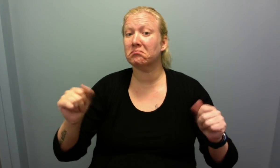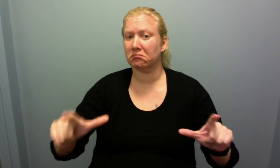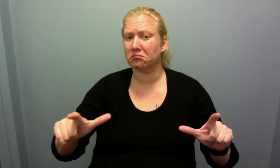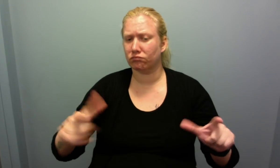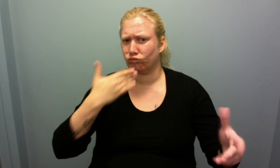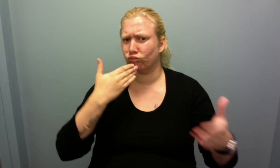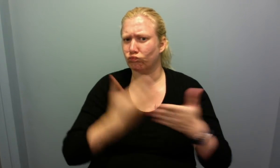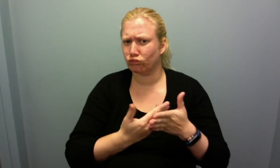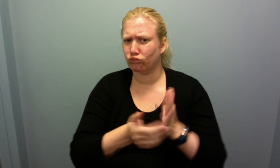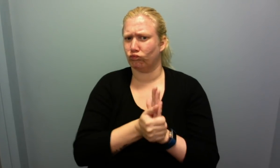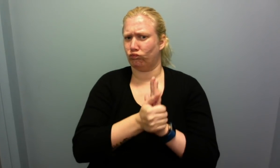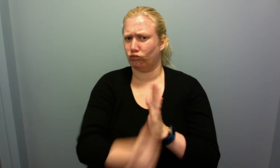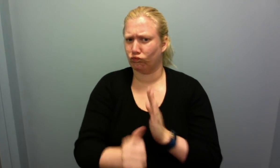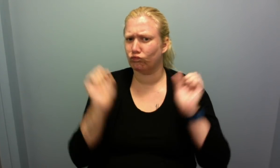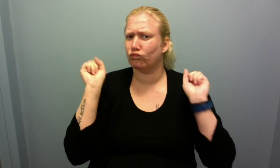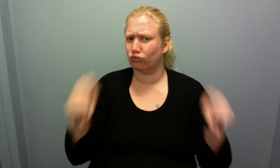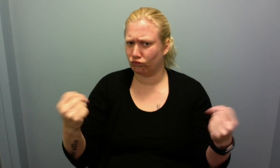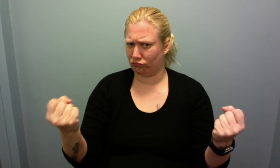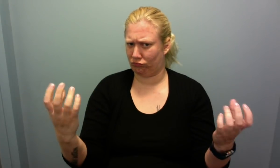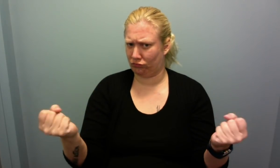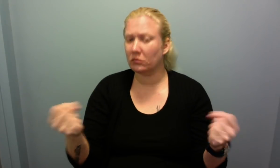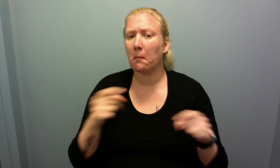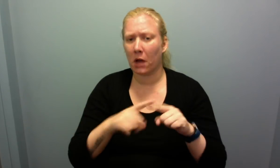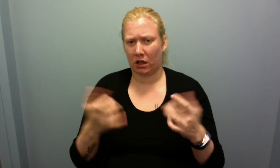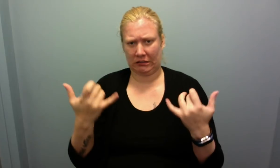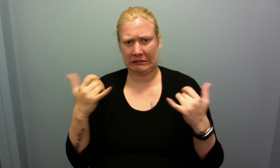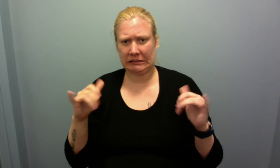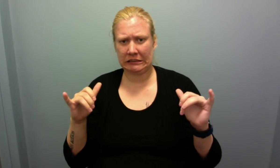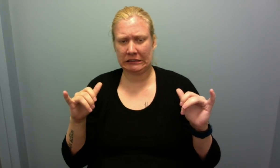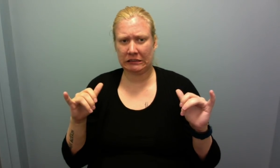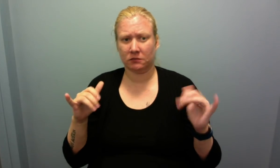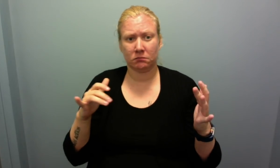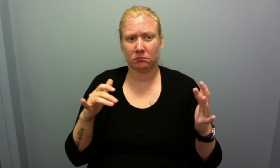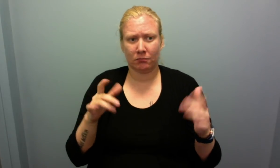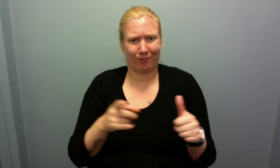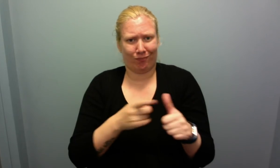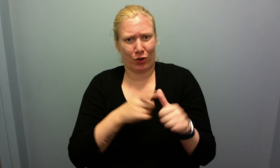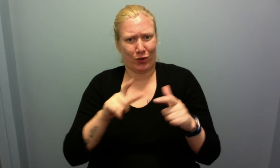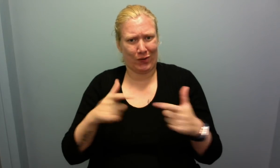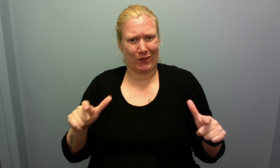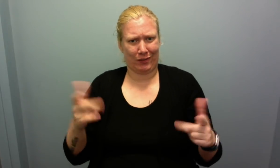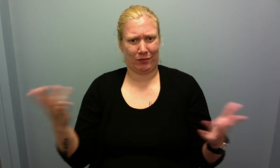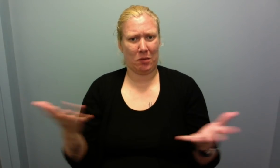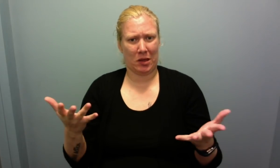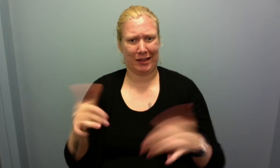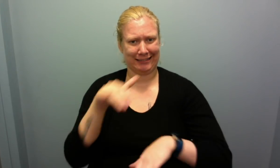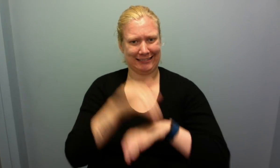for example, me. I am hearing, I study ASL, I'm an interpreting major, I spend all my time trying